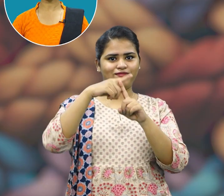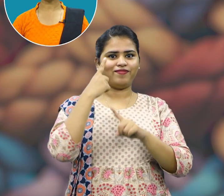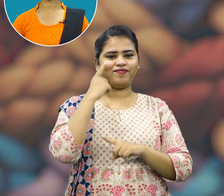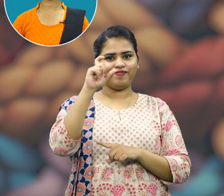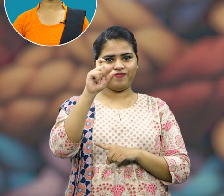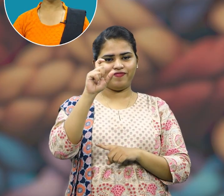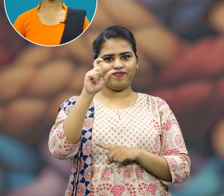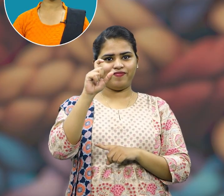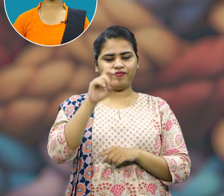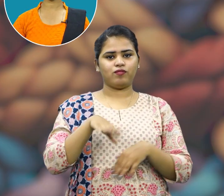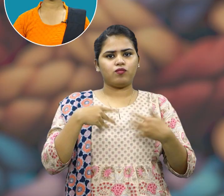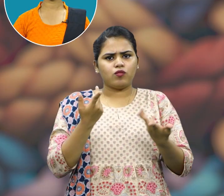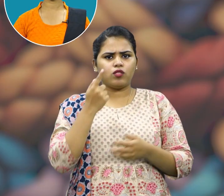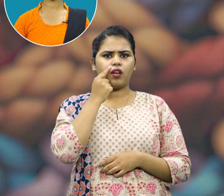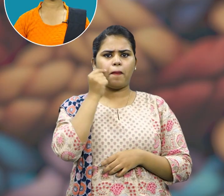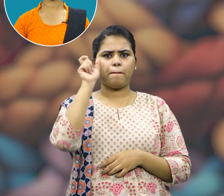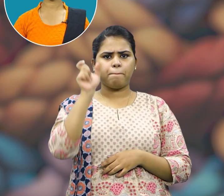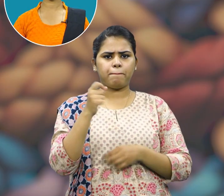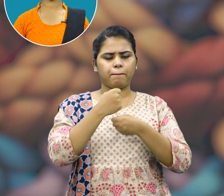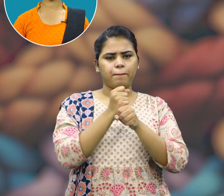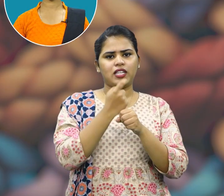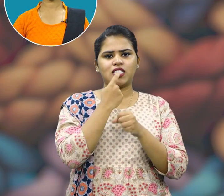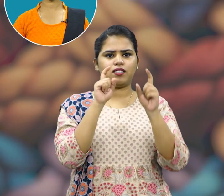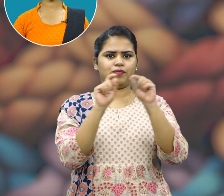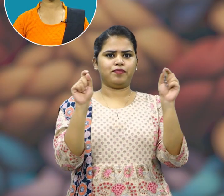or man-made fibers.